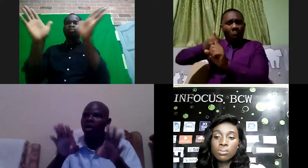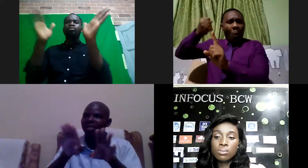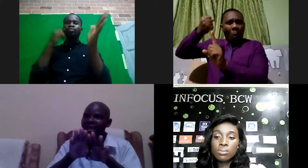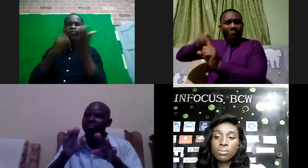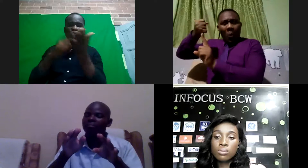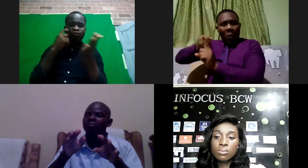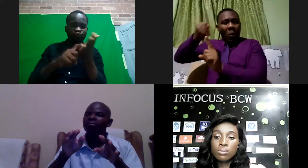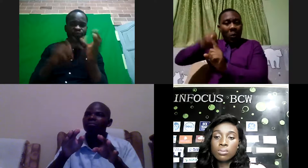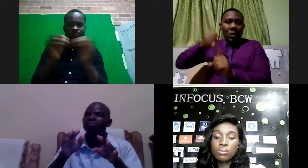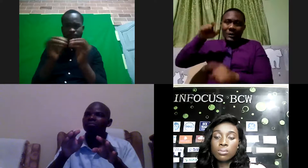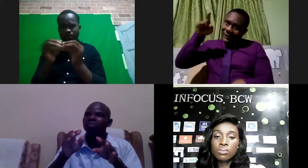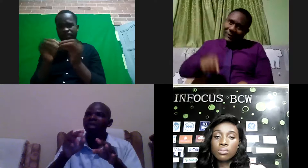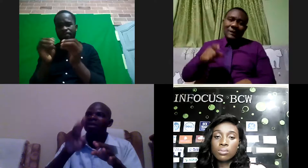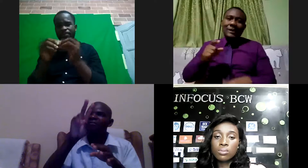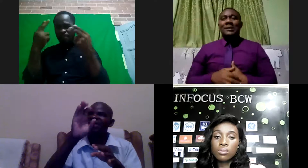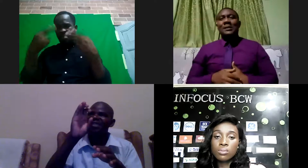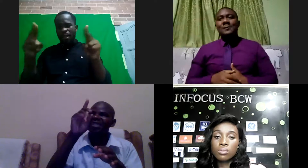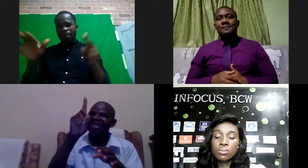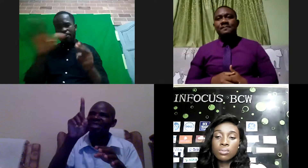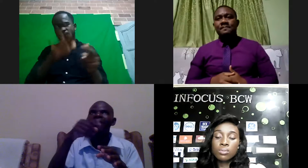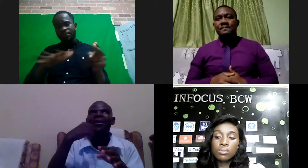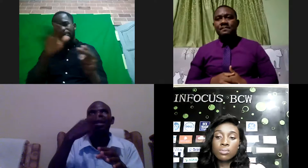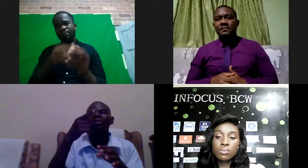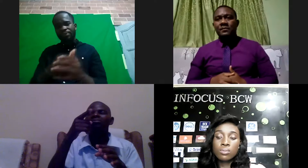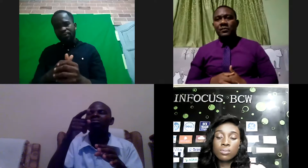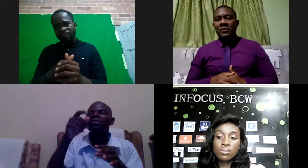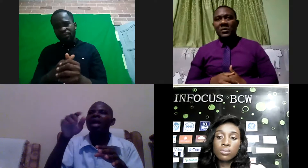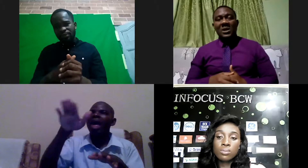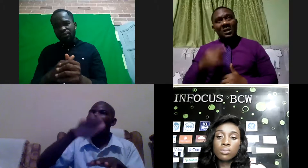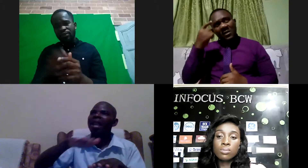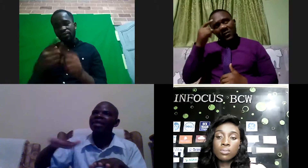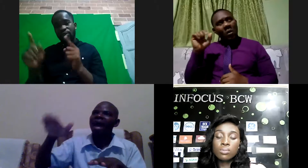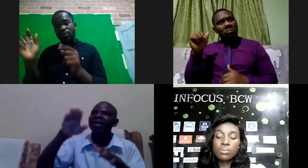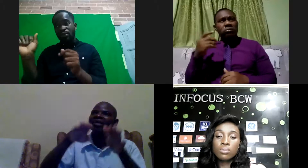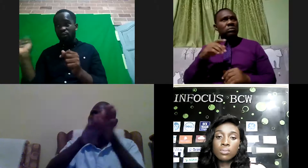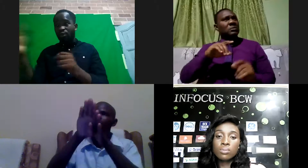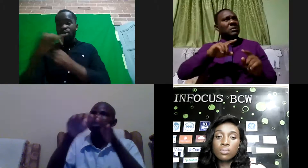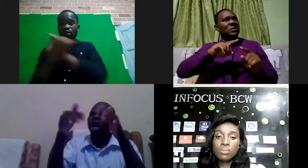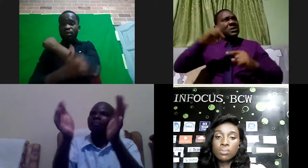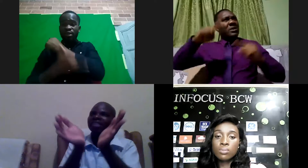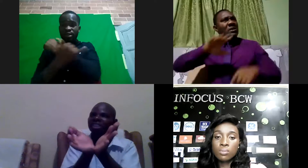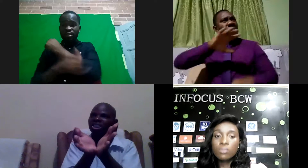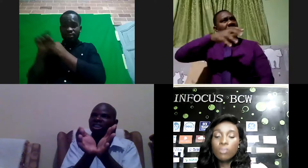be happening to almost each and every country in Africa.